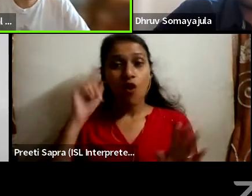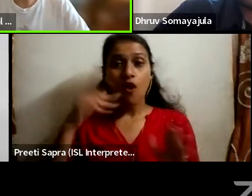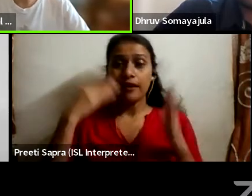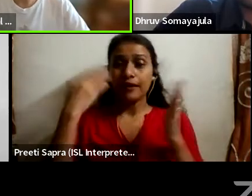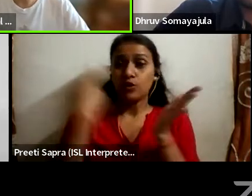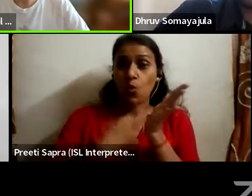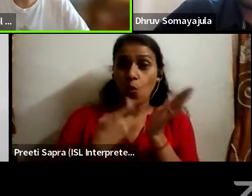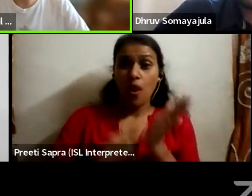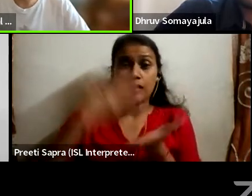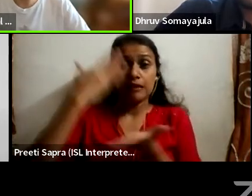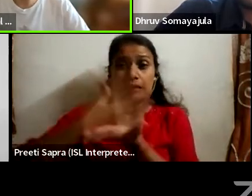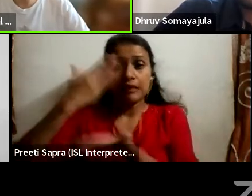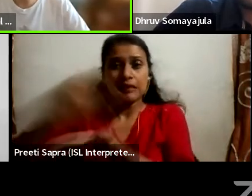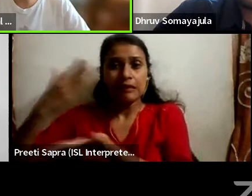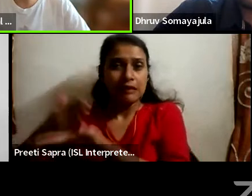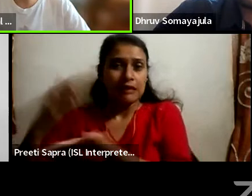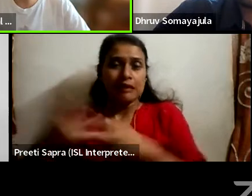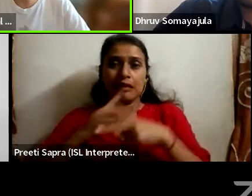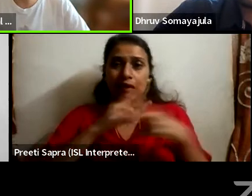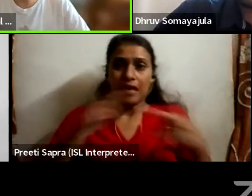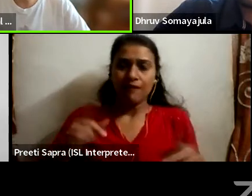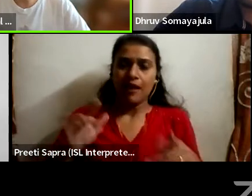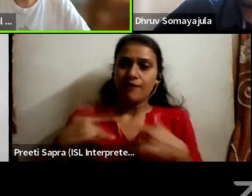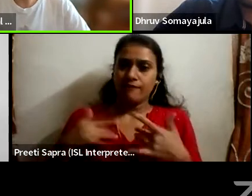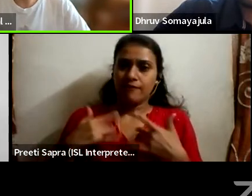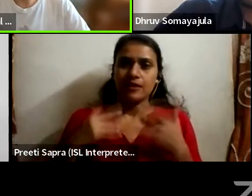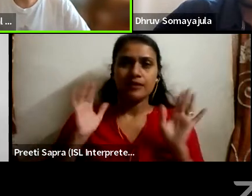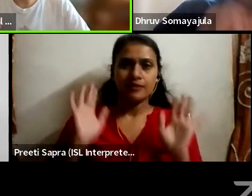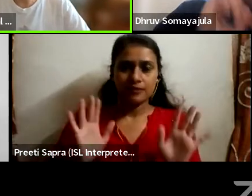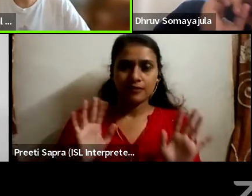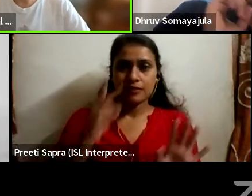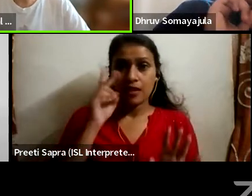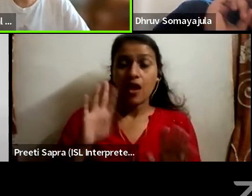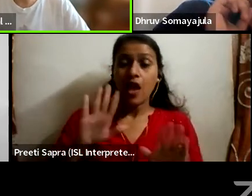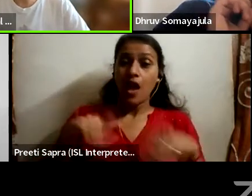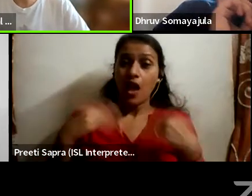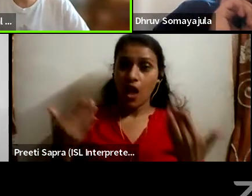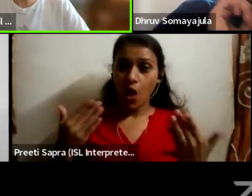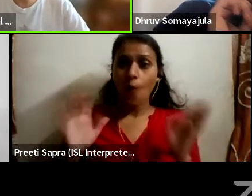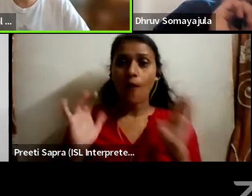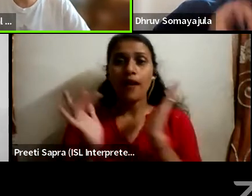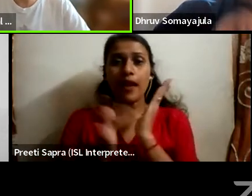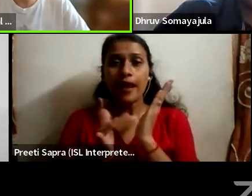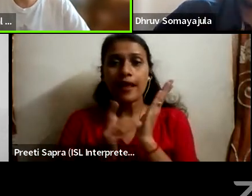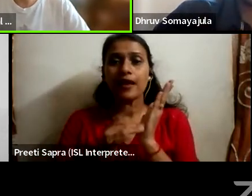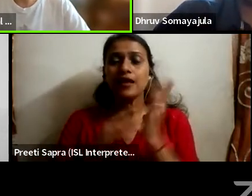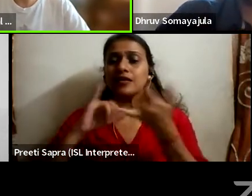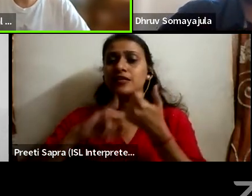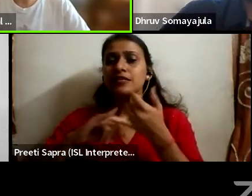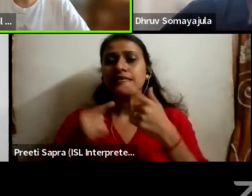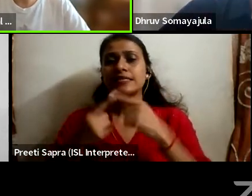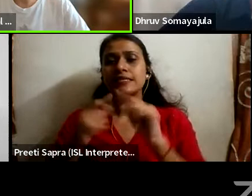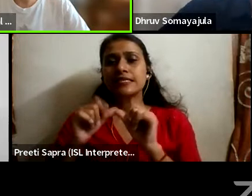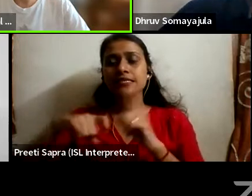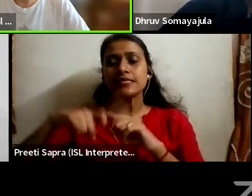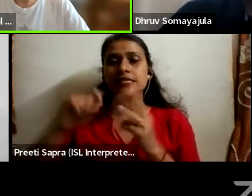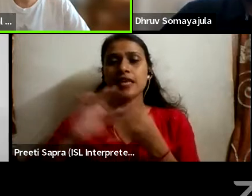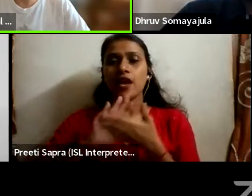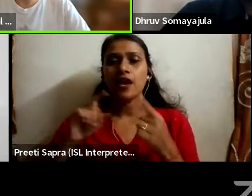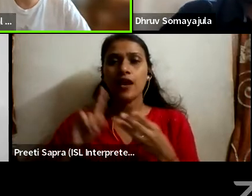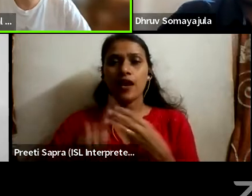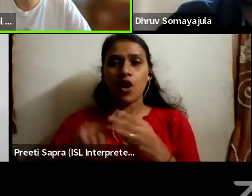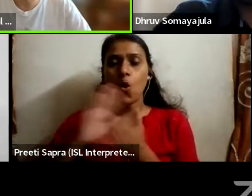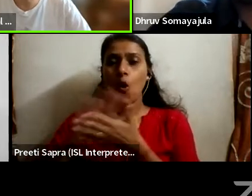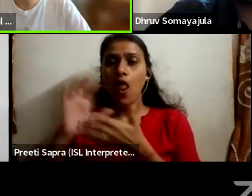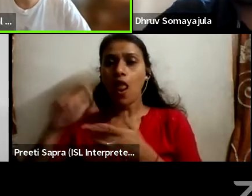And the reason for doing that, I think, is that it will help technical stakeholders make recommendations that